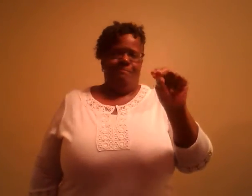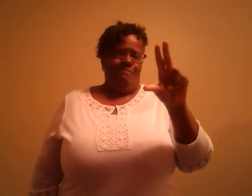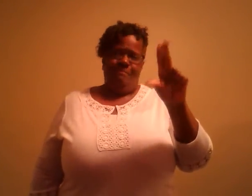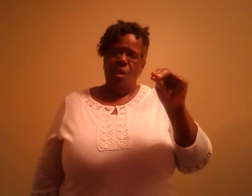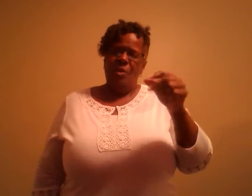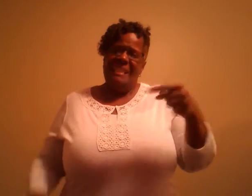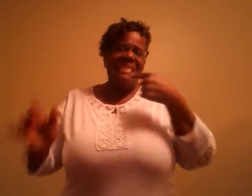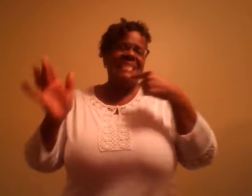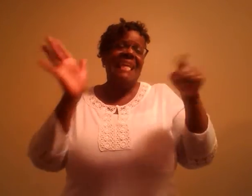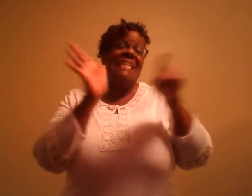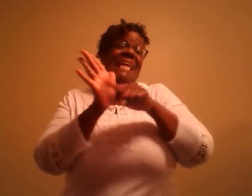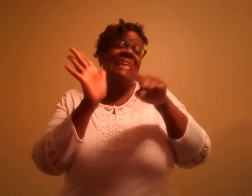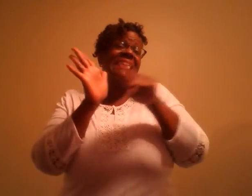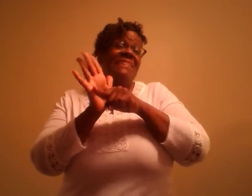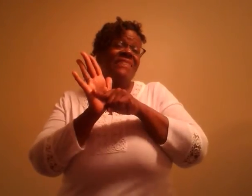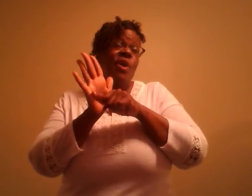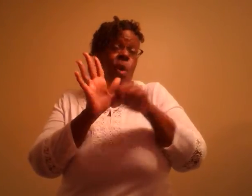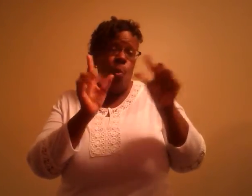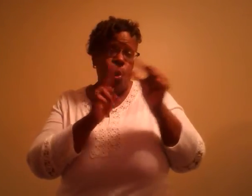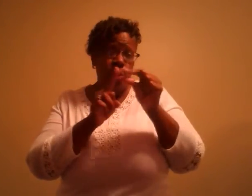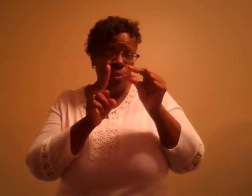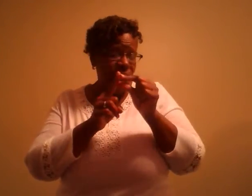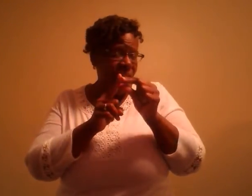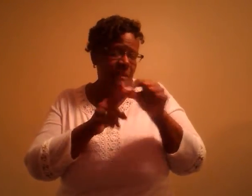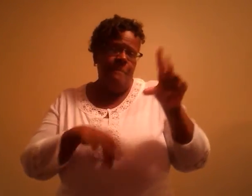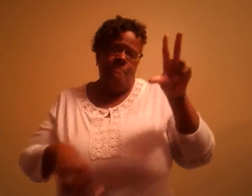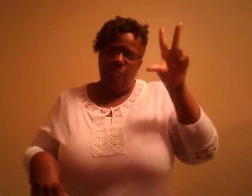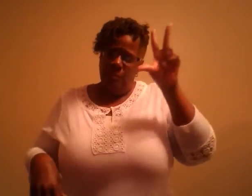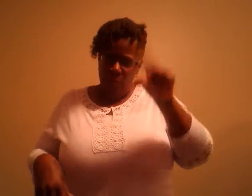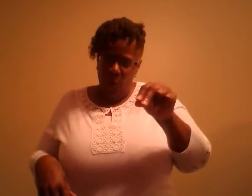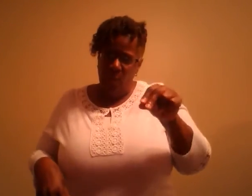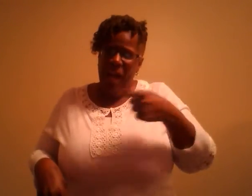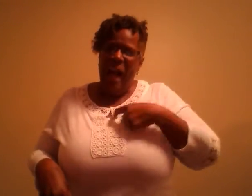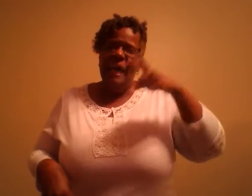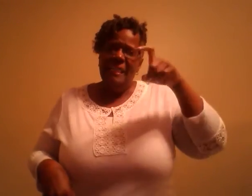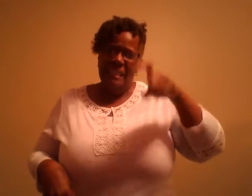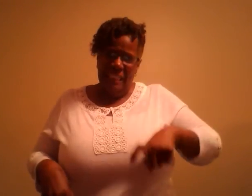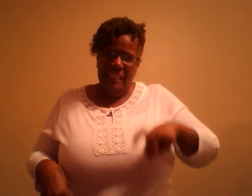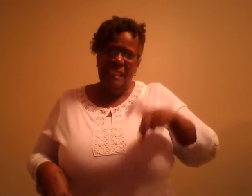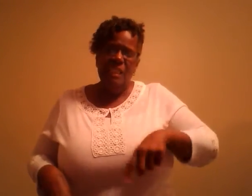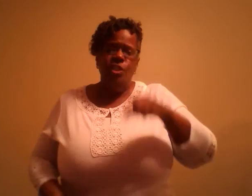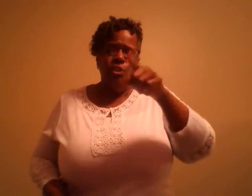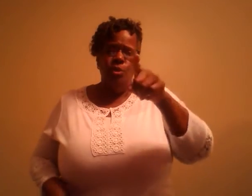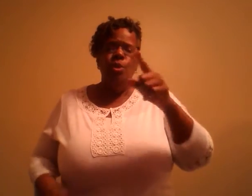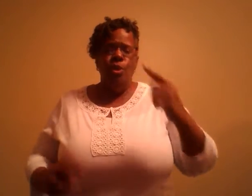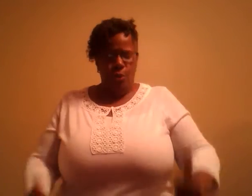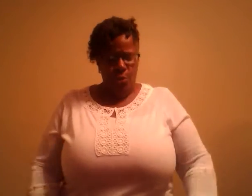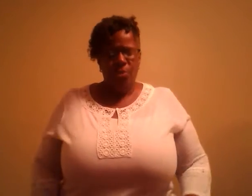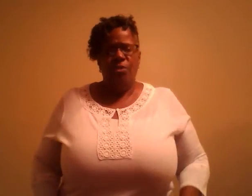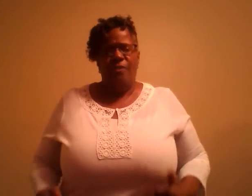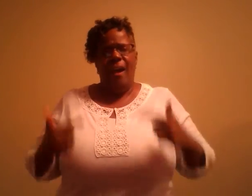No. Say negative words. No. I need you to survive.